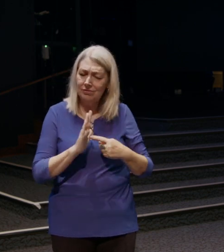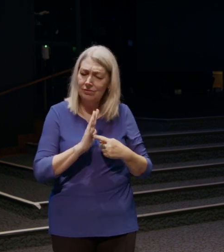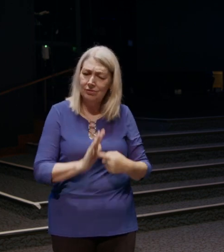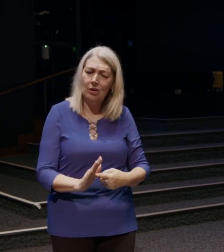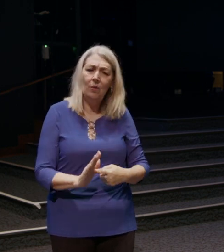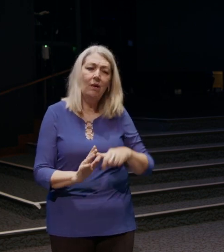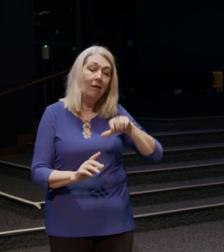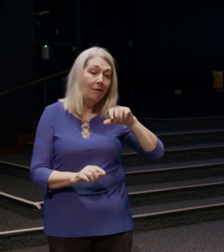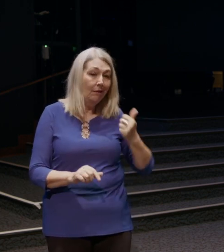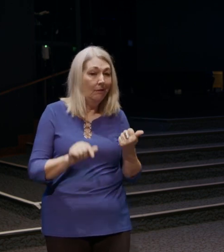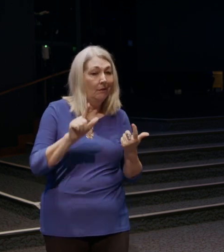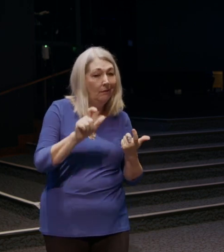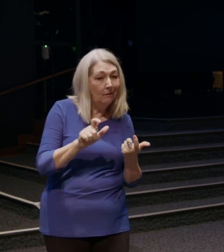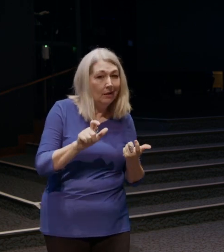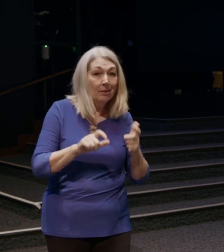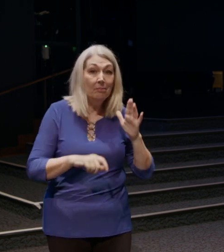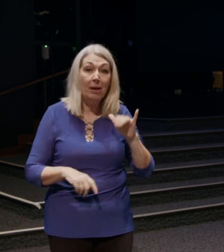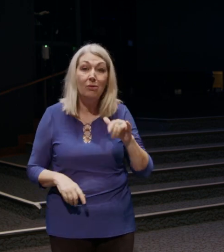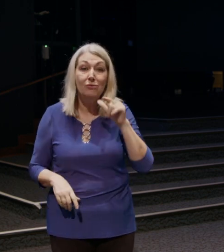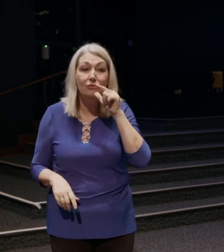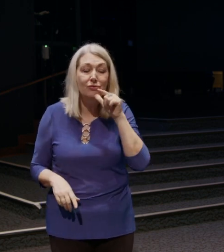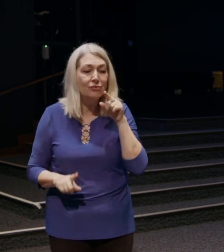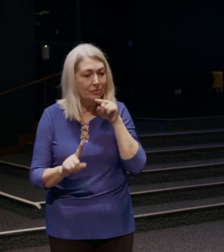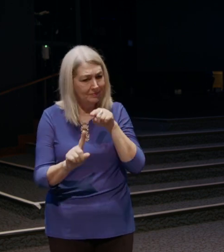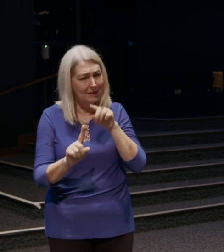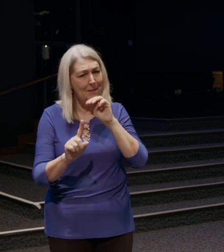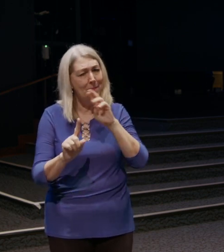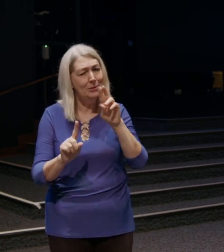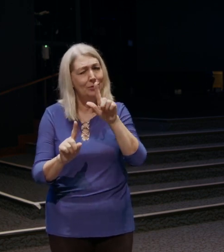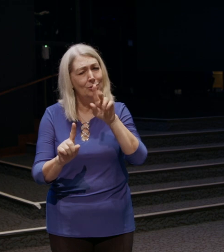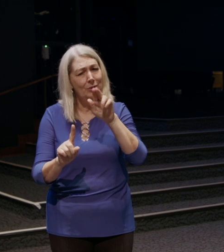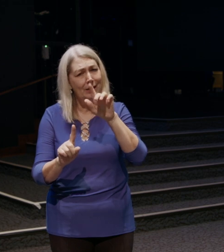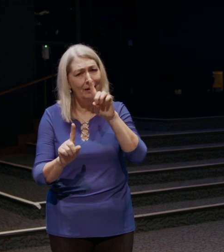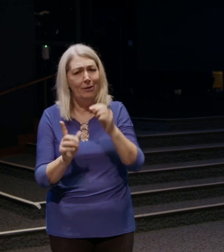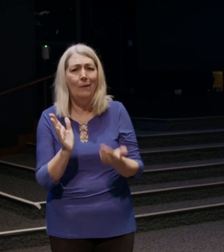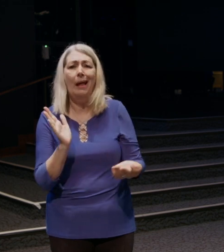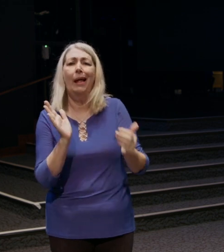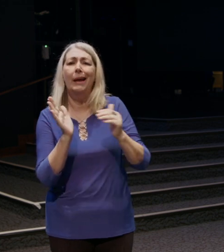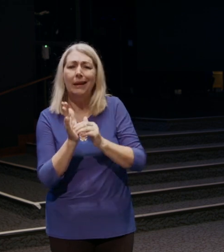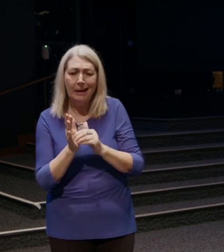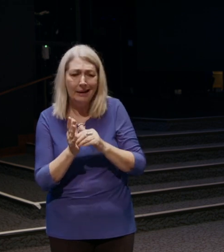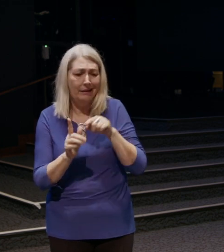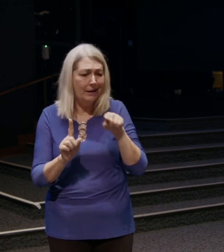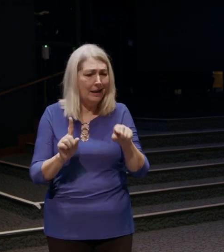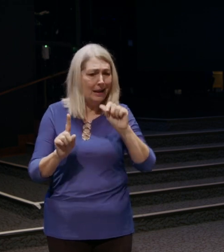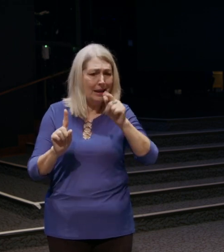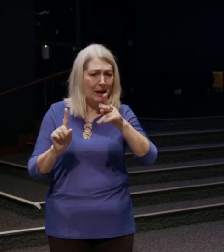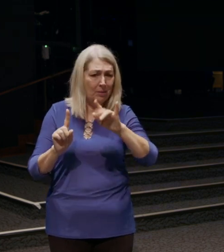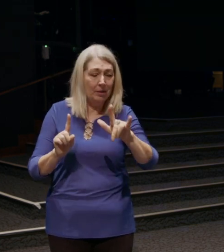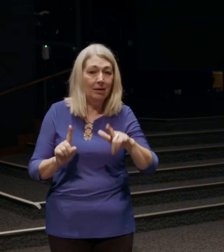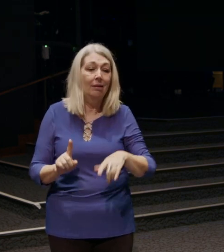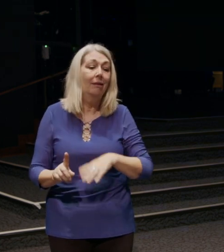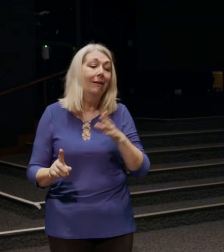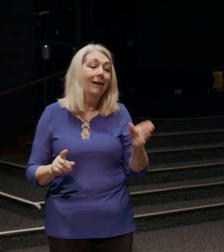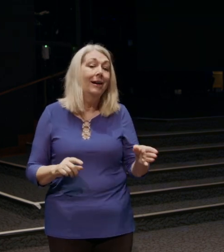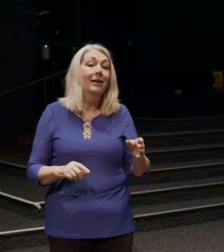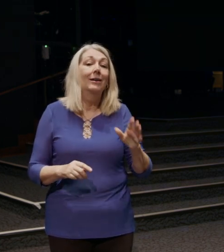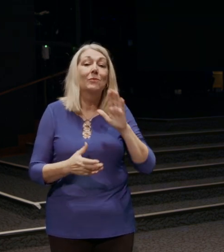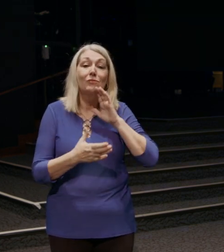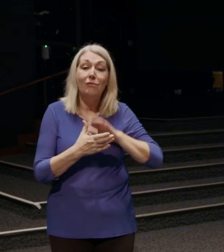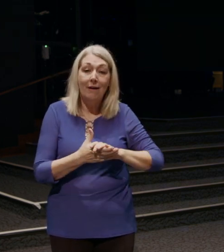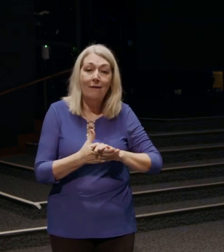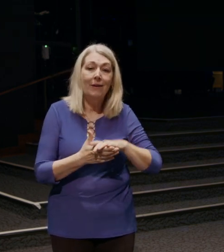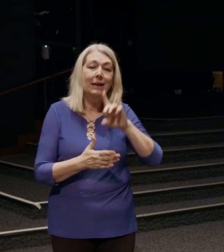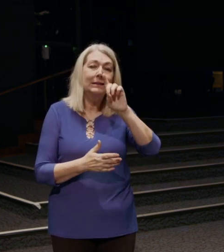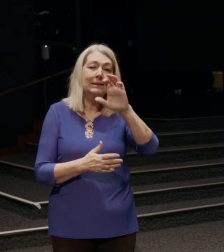additional speed violations by Mr. Locato in April and by Mrs. Locato in December of the